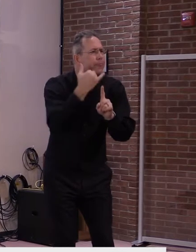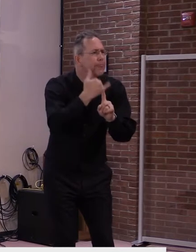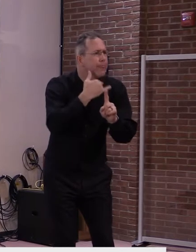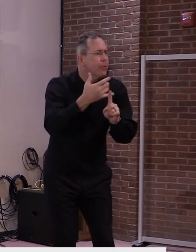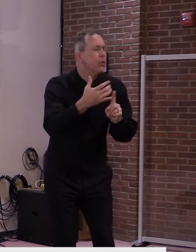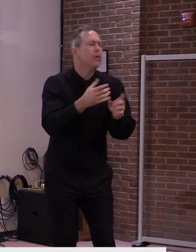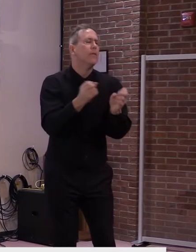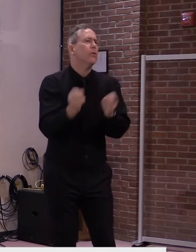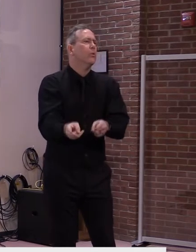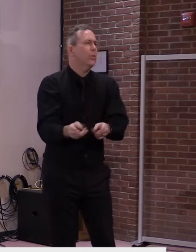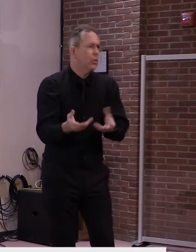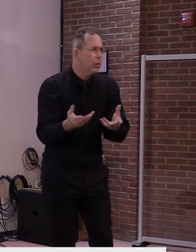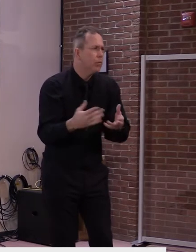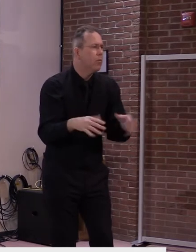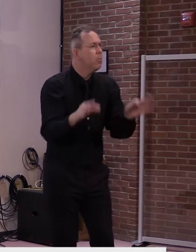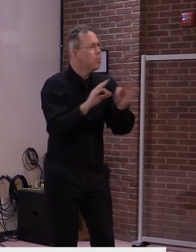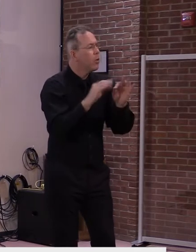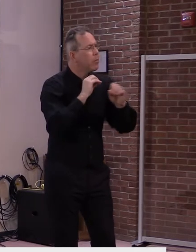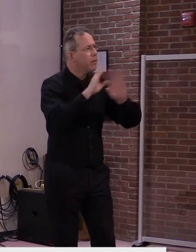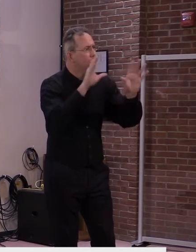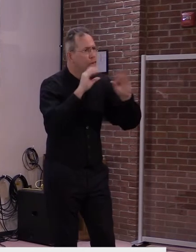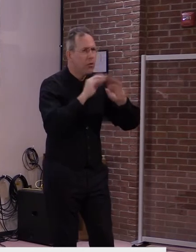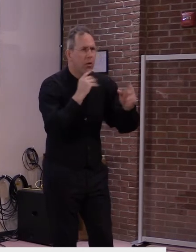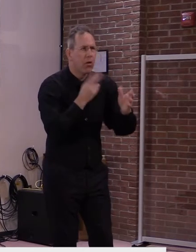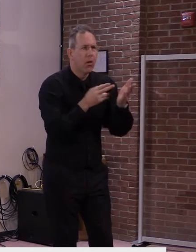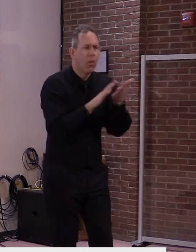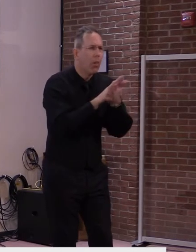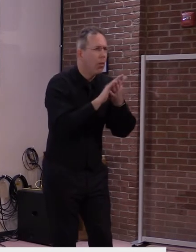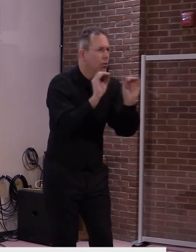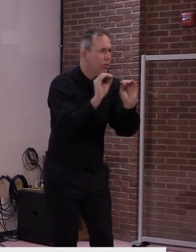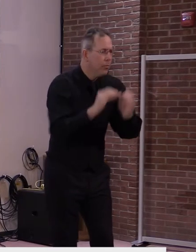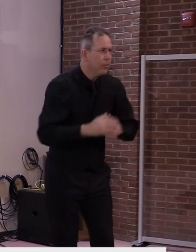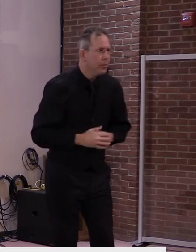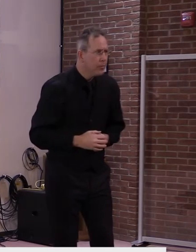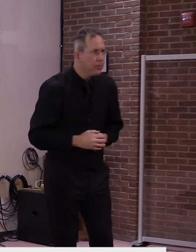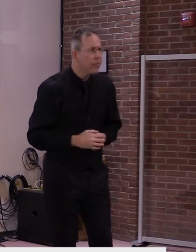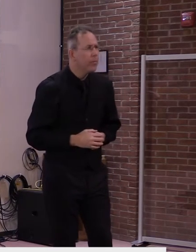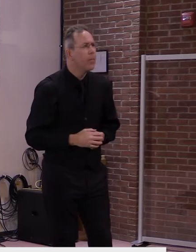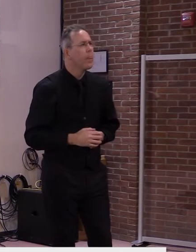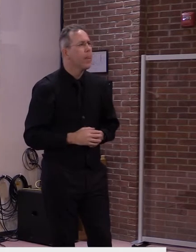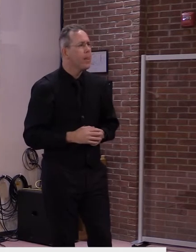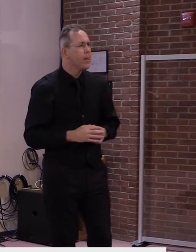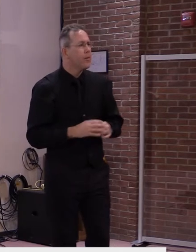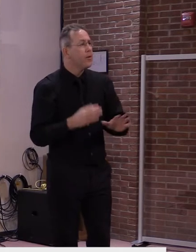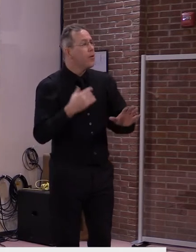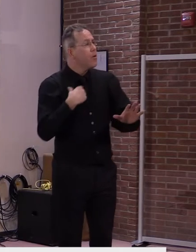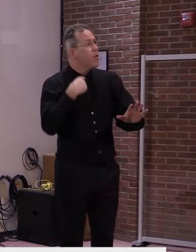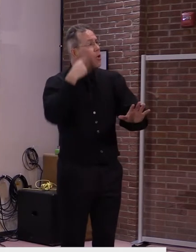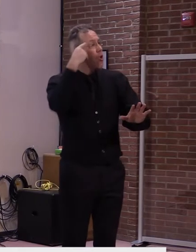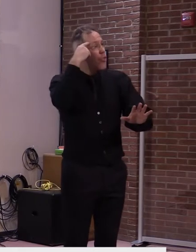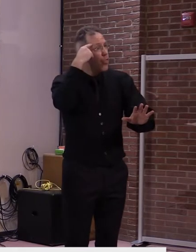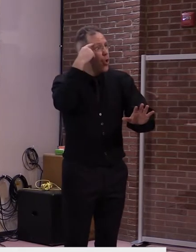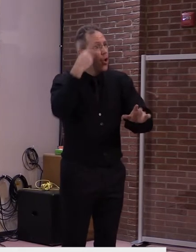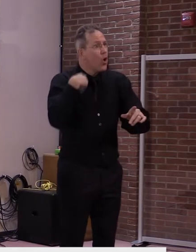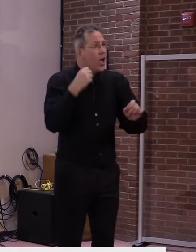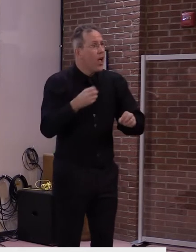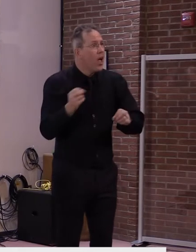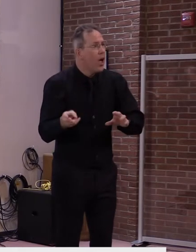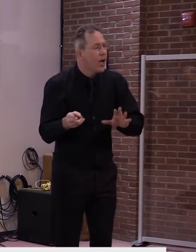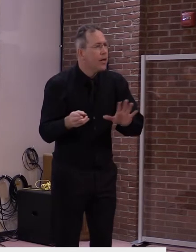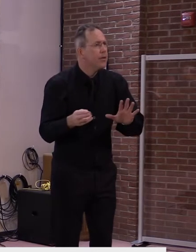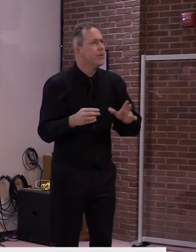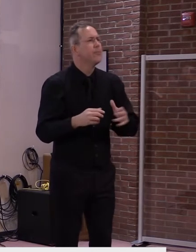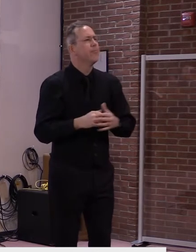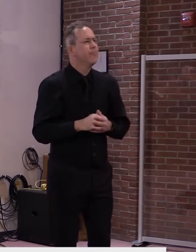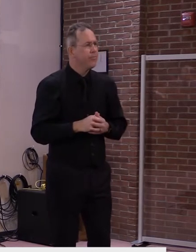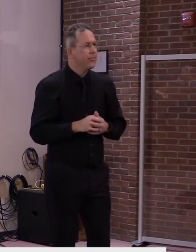time. As Dr. Levine will report, we have some good news about vaccines at Springfield Hospital. But